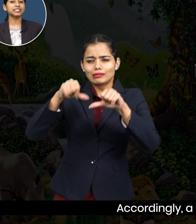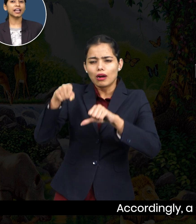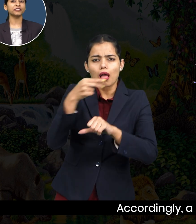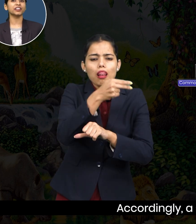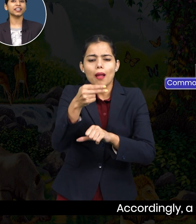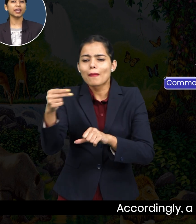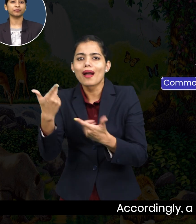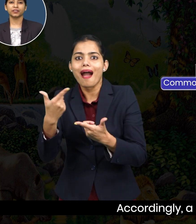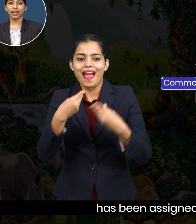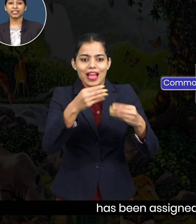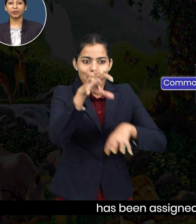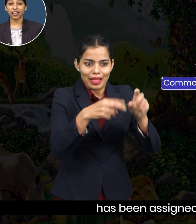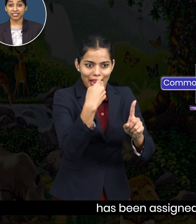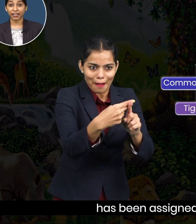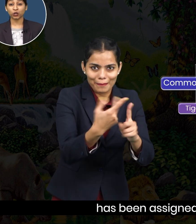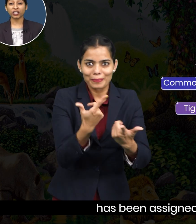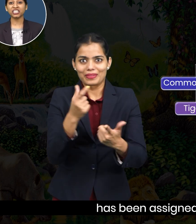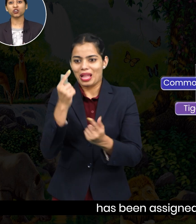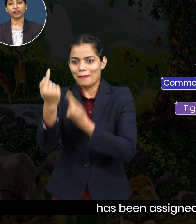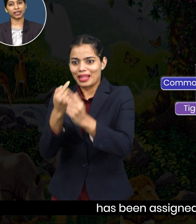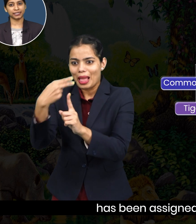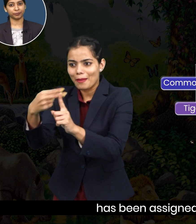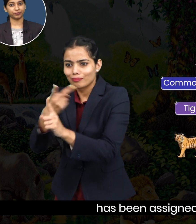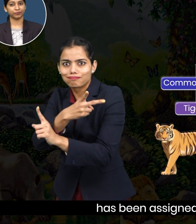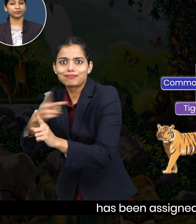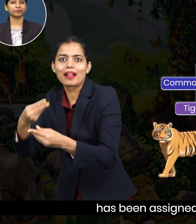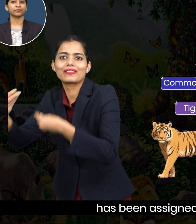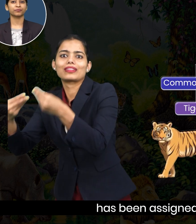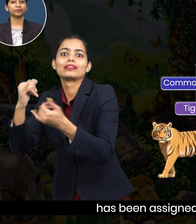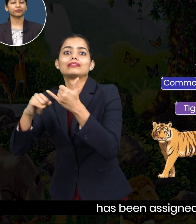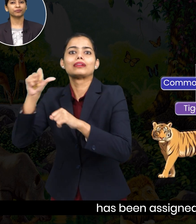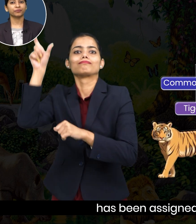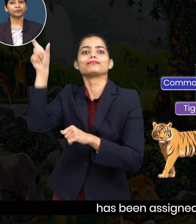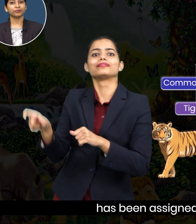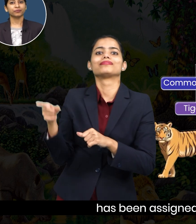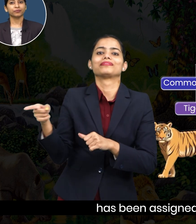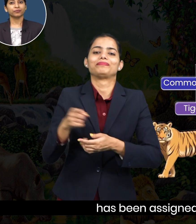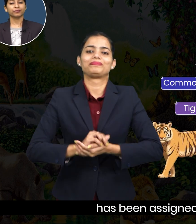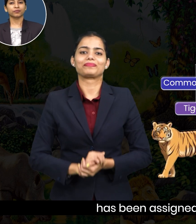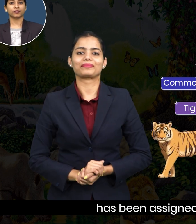Accordingly, a scientific name has been assigned to each organism.